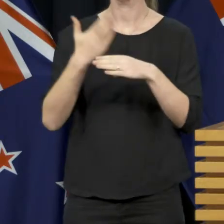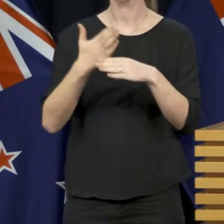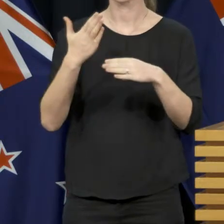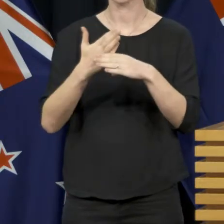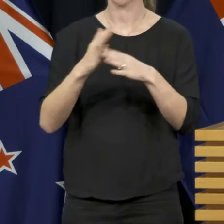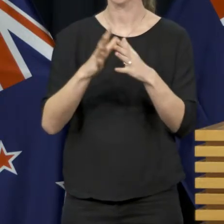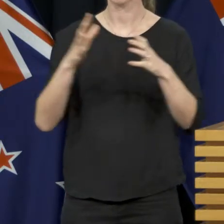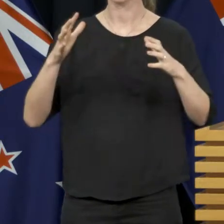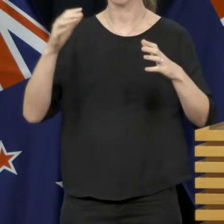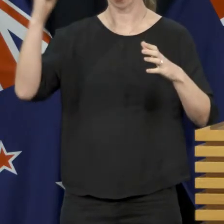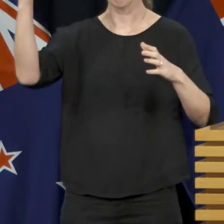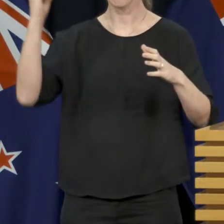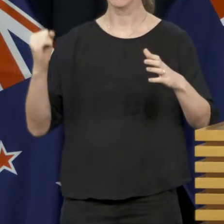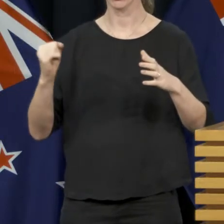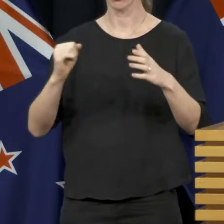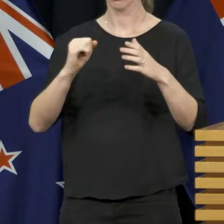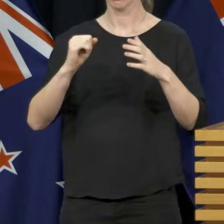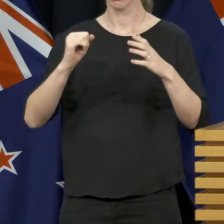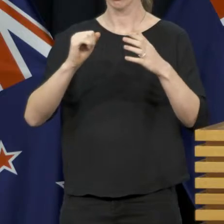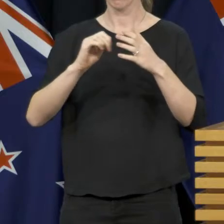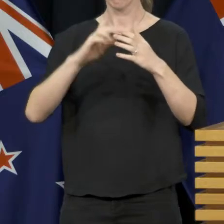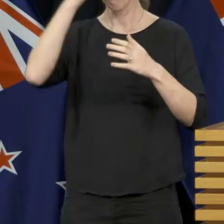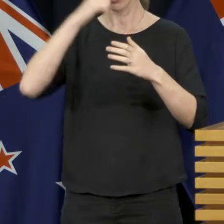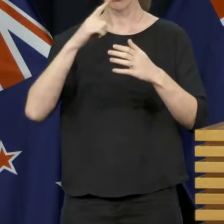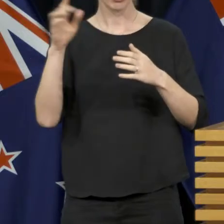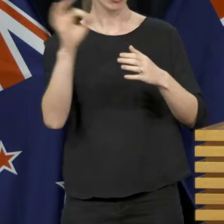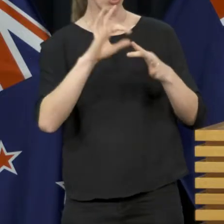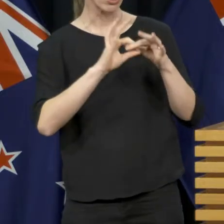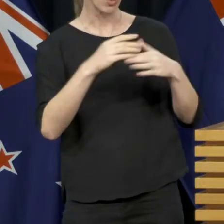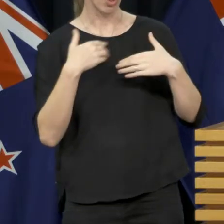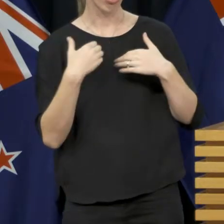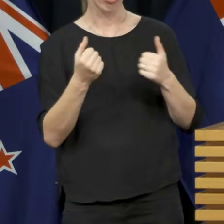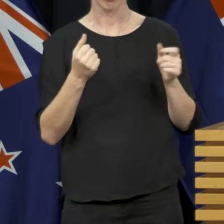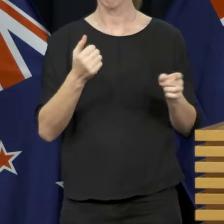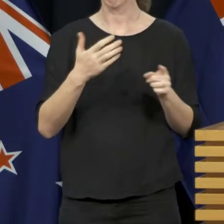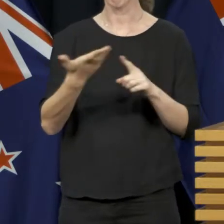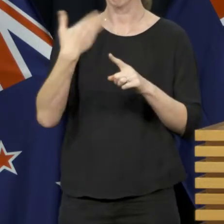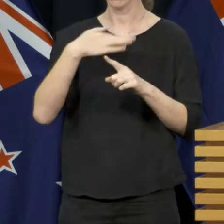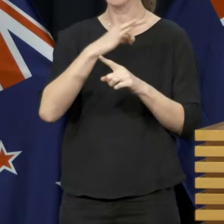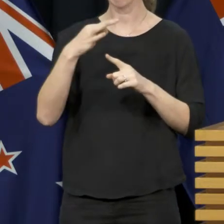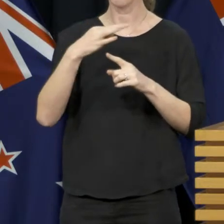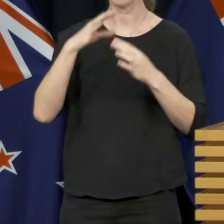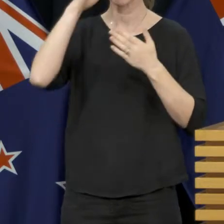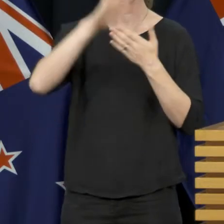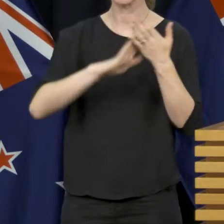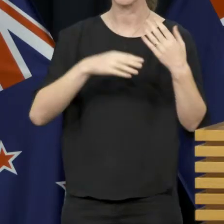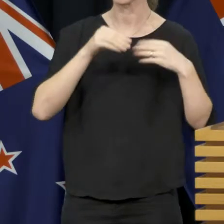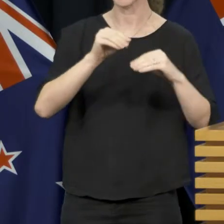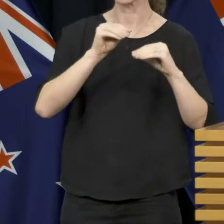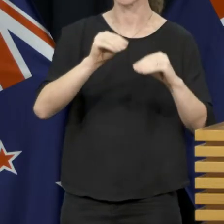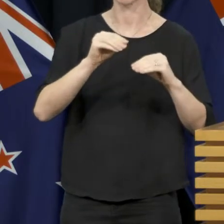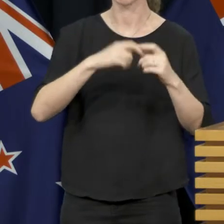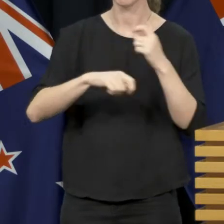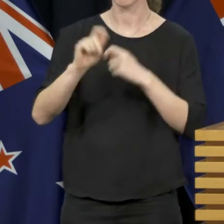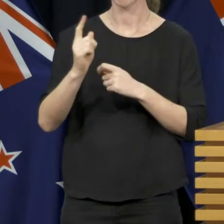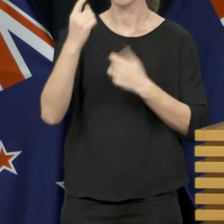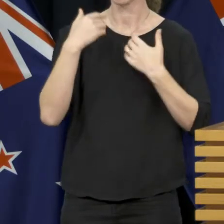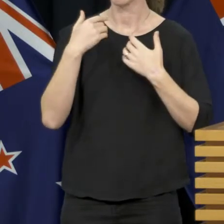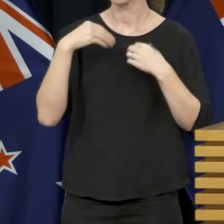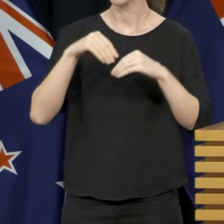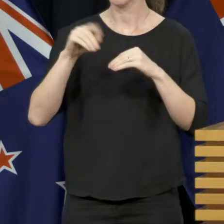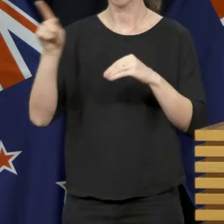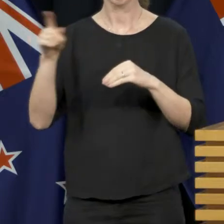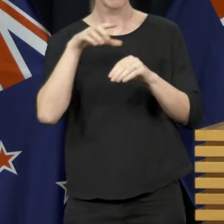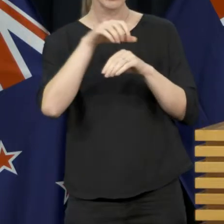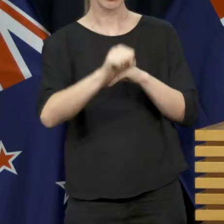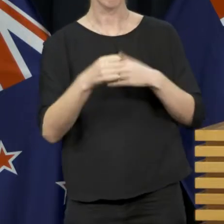operational portfolio that has a lot of complexity. I didn't have any experience working in the education portfolio when I became the Minister of Education. Over